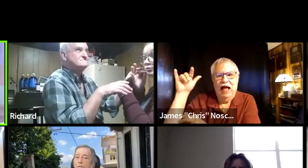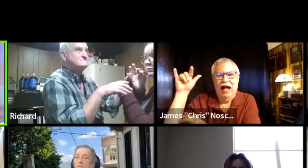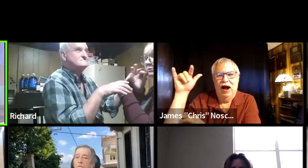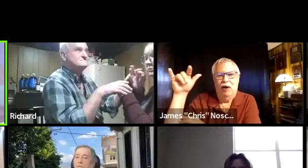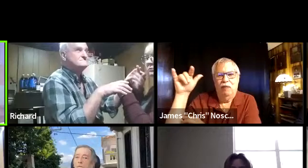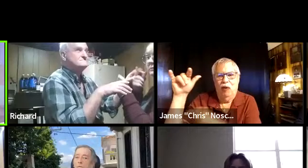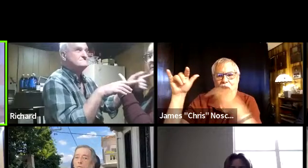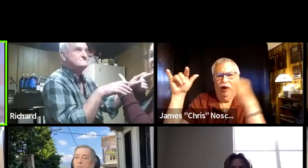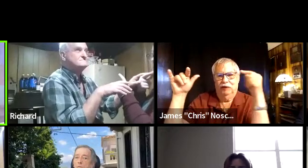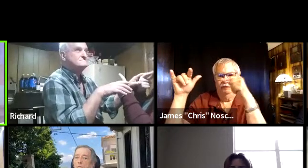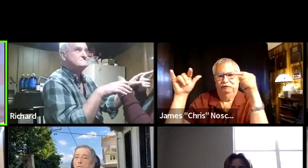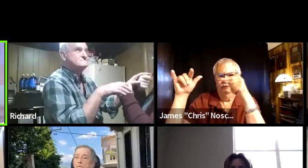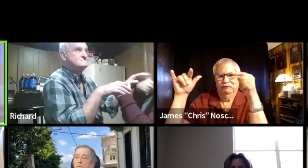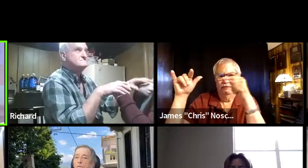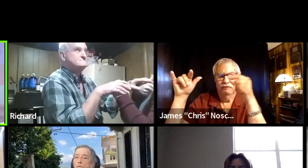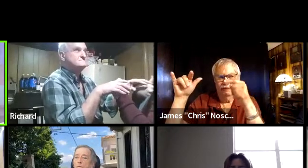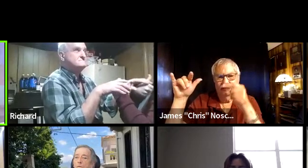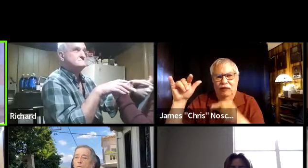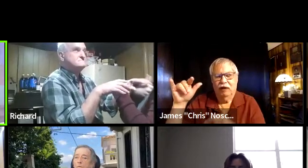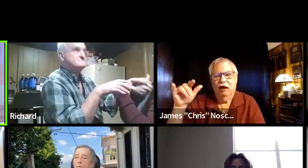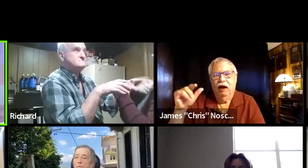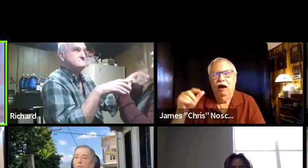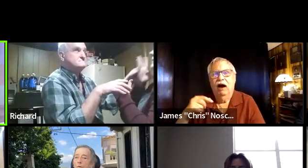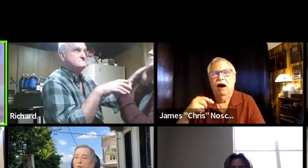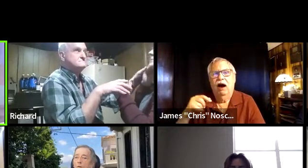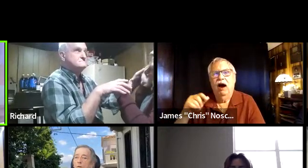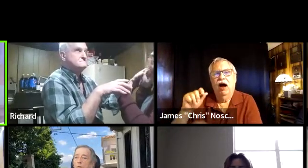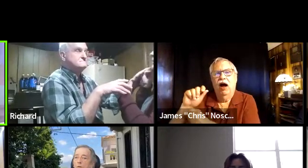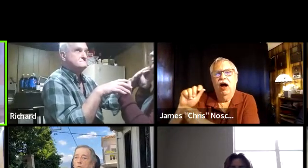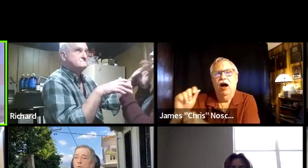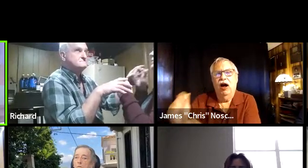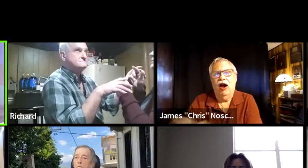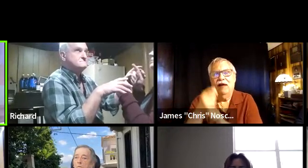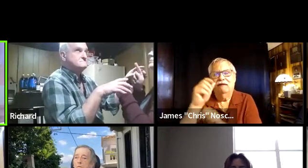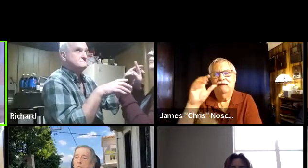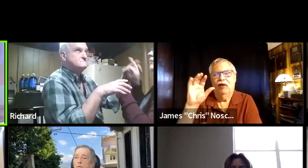I have experience with the airport before